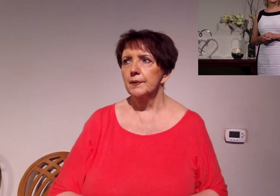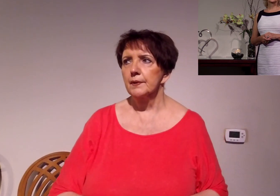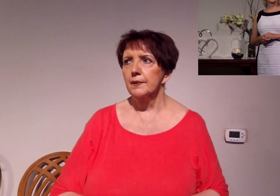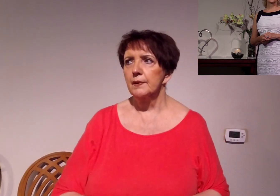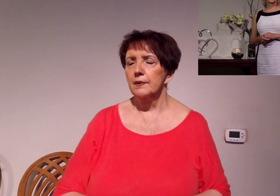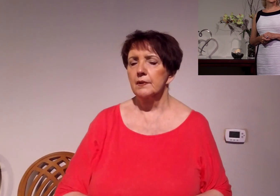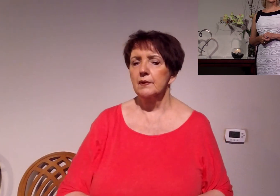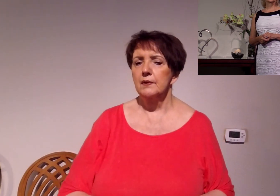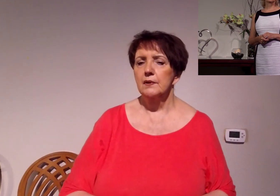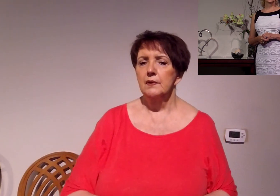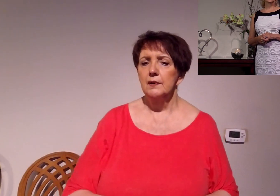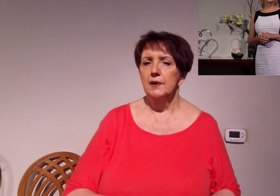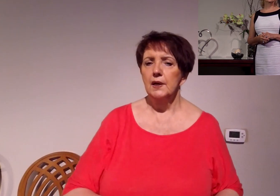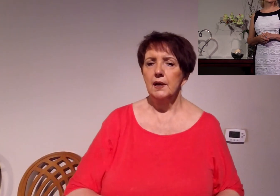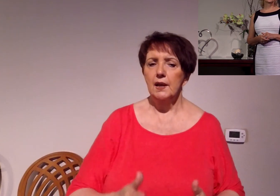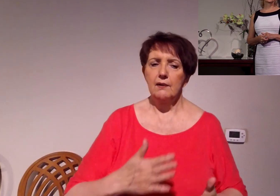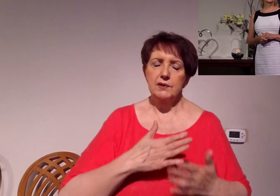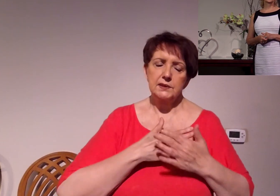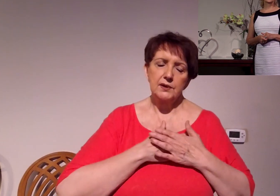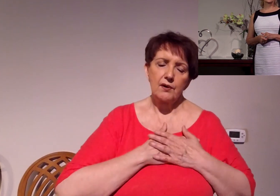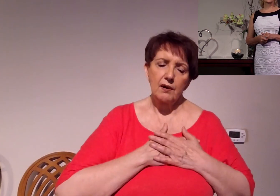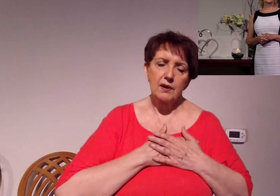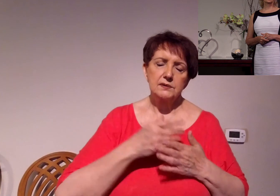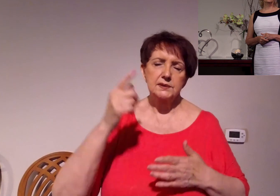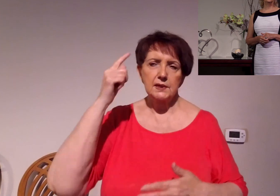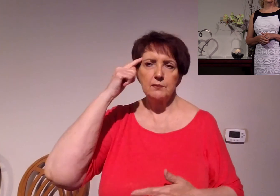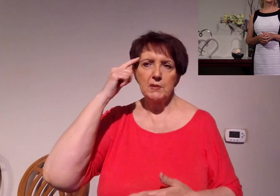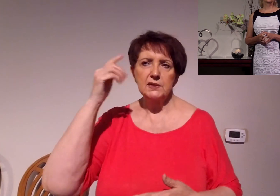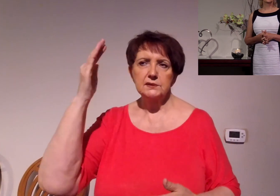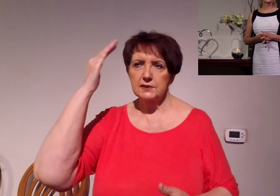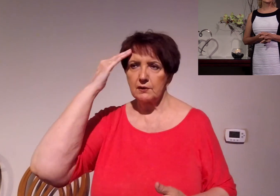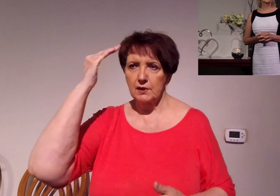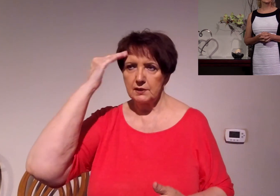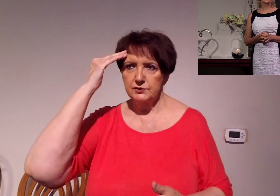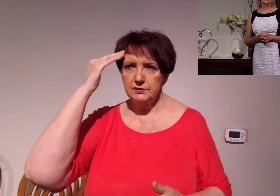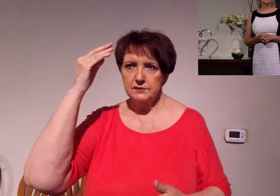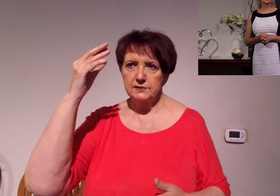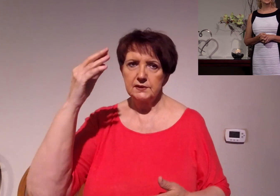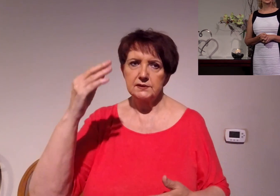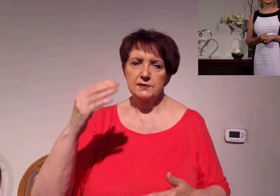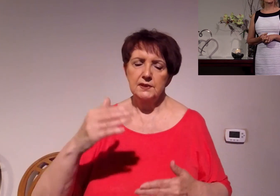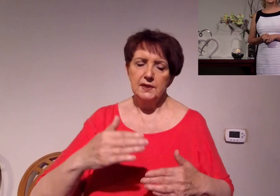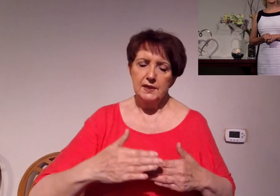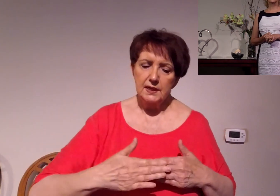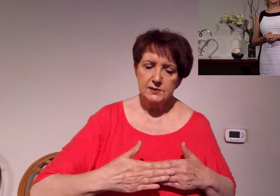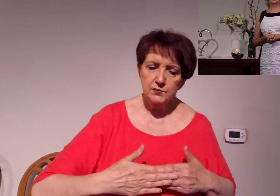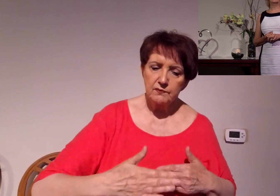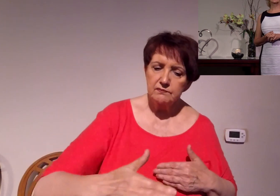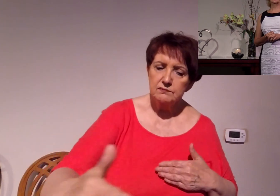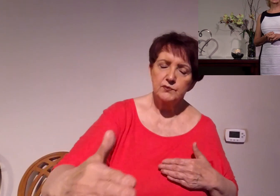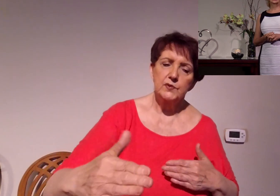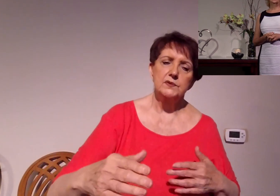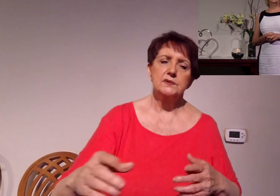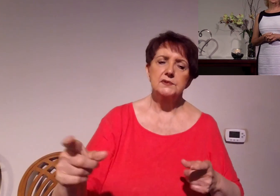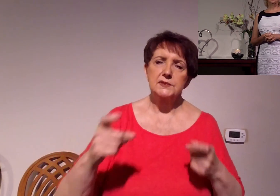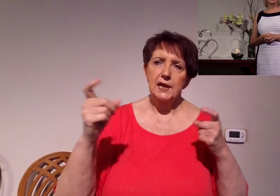Allowing it to rest in our hearts and our minds, in our consciousness as we move through the rest of the celebration of this